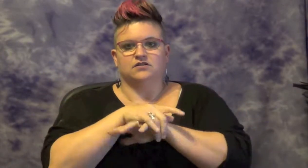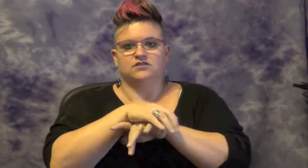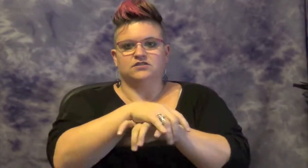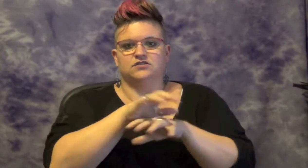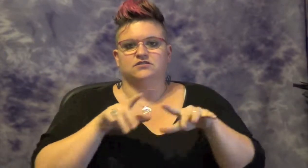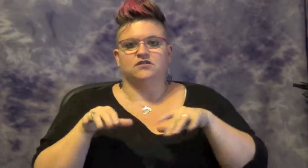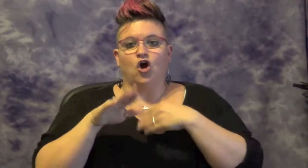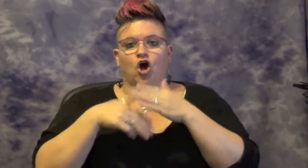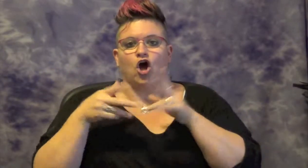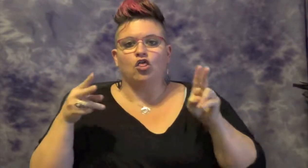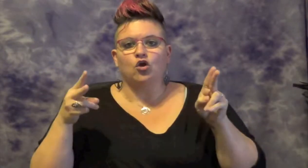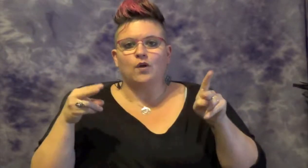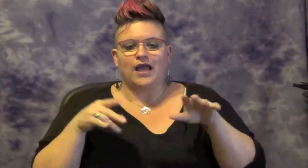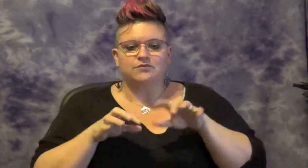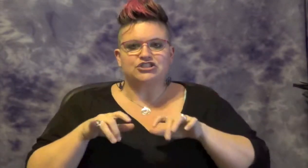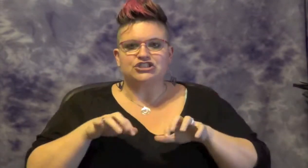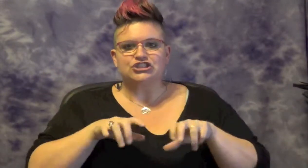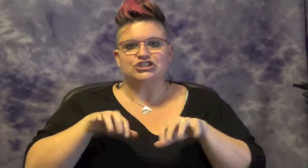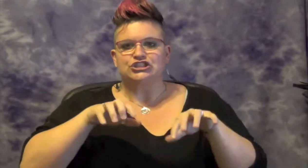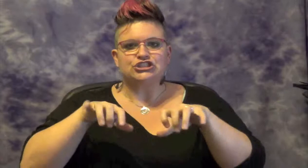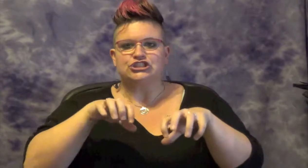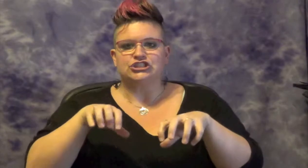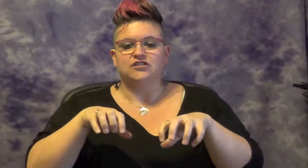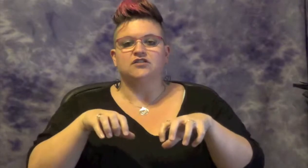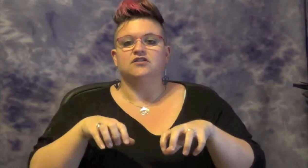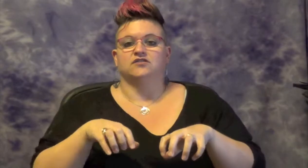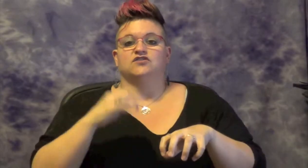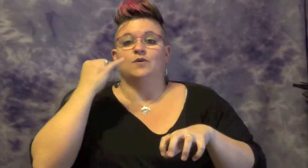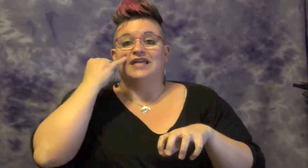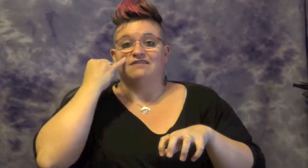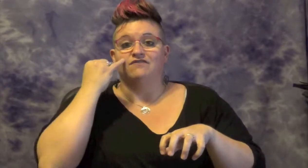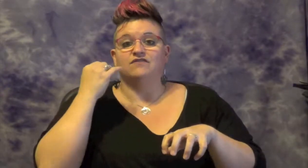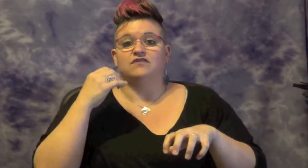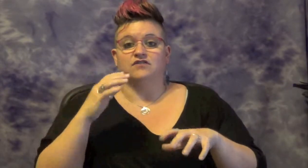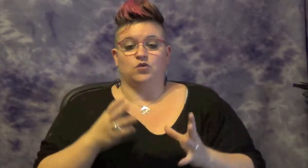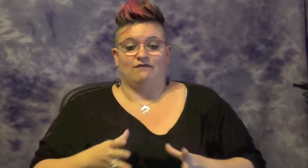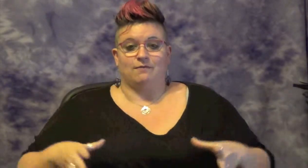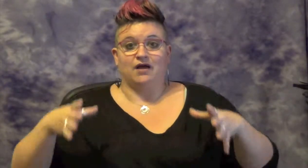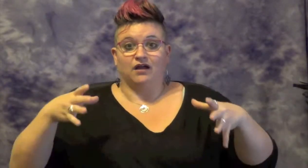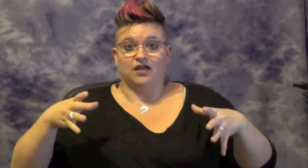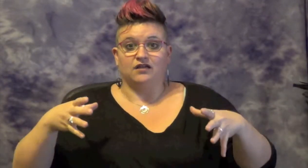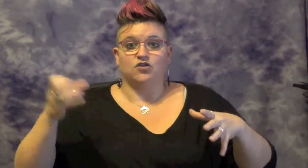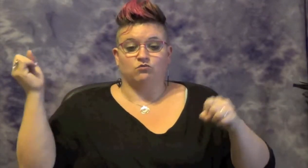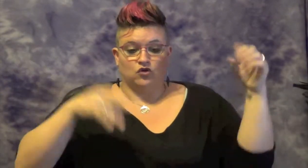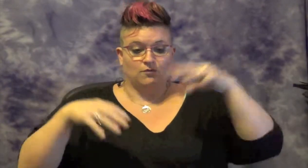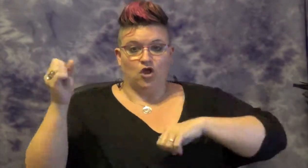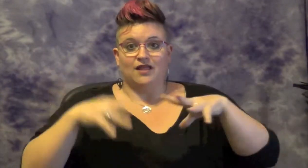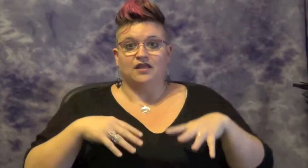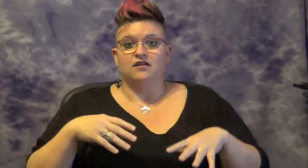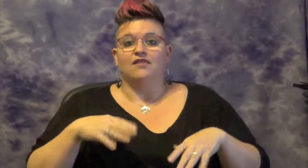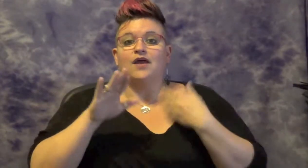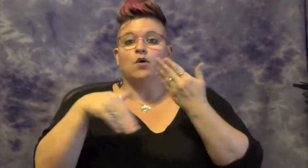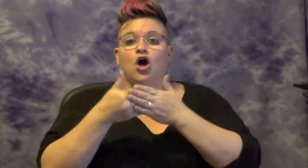all inside and they're trying to escape, right? And they're trying to climb out of the bucket. If you have one